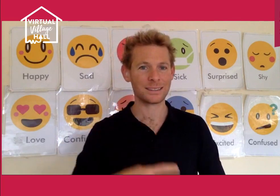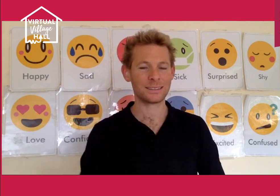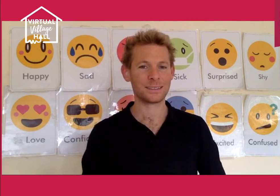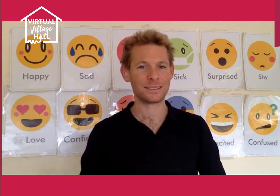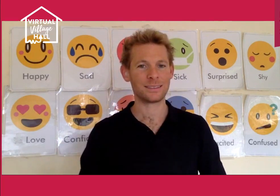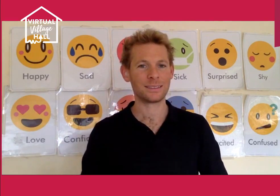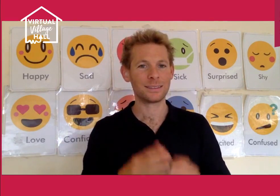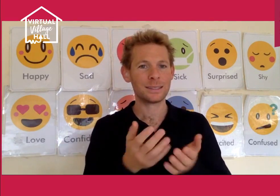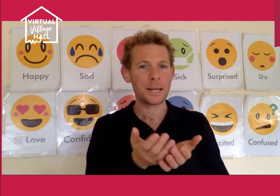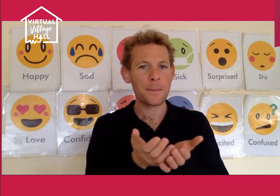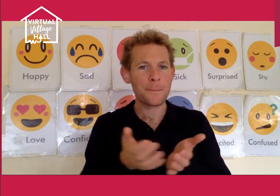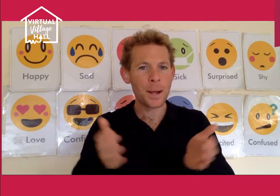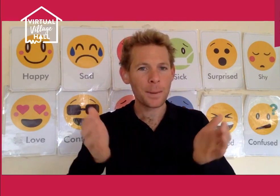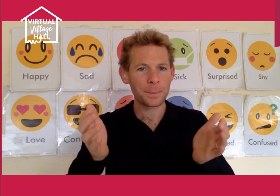Number nine.